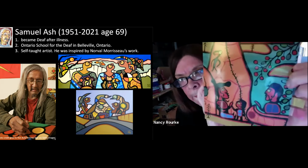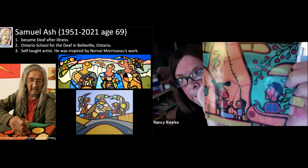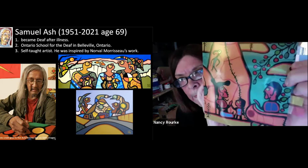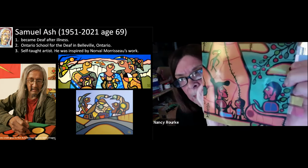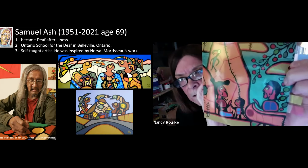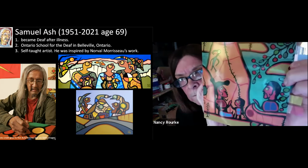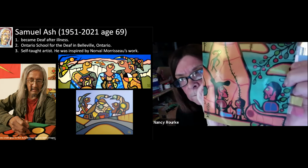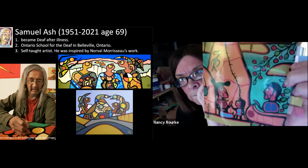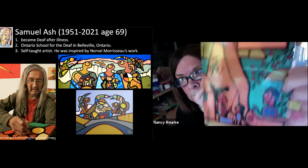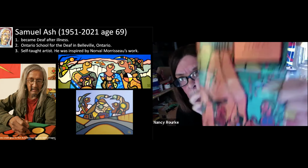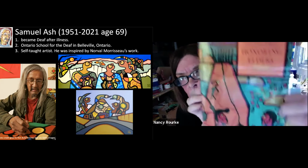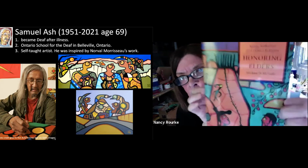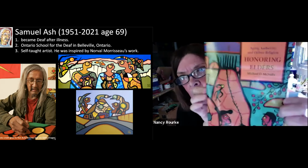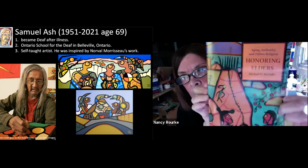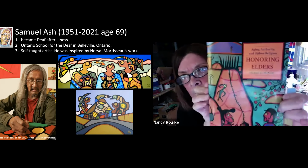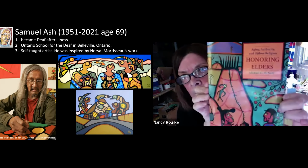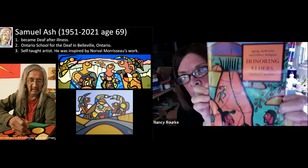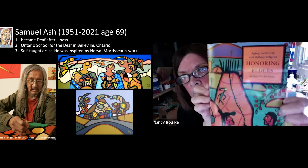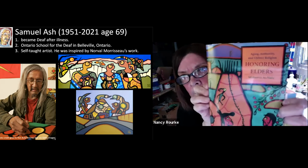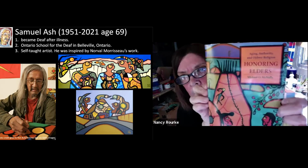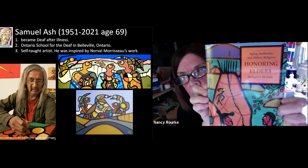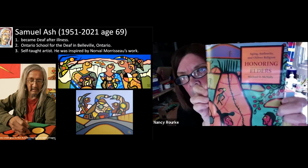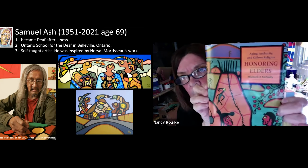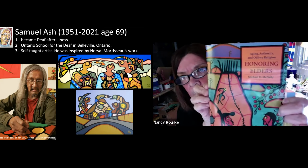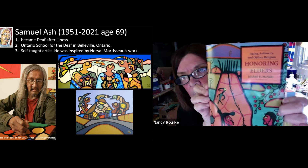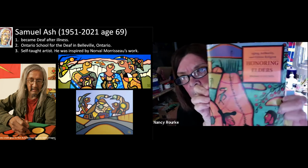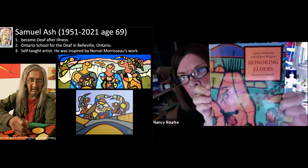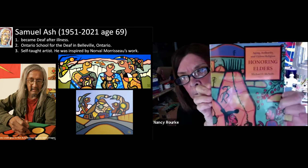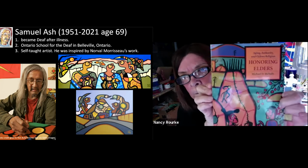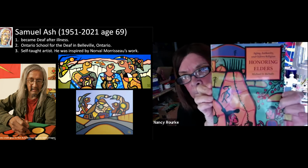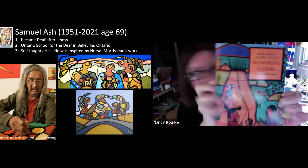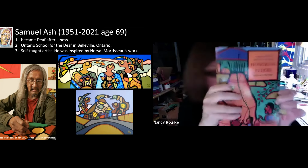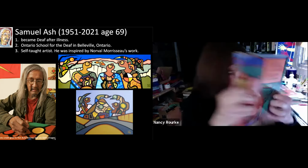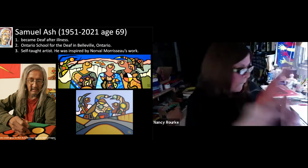If you can see the images. I'm holding up a book to the screen.